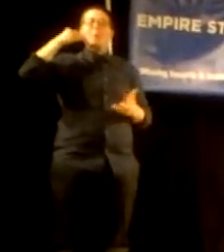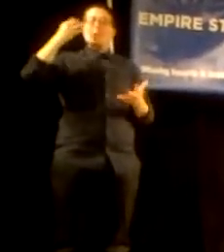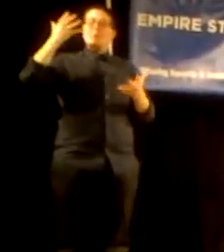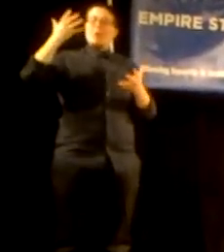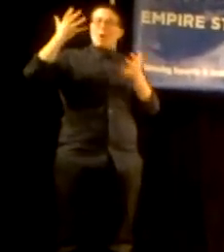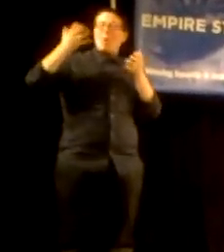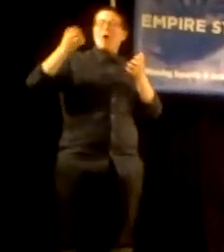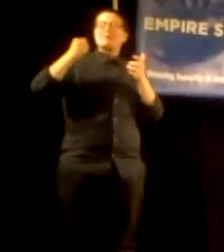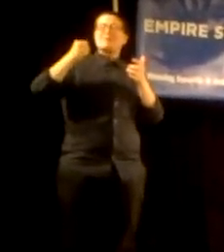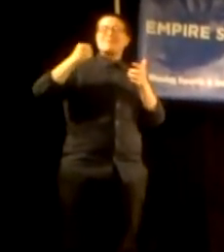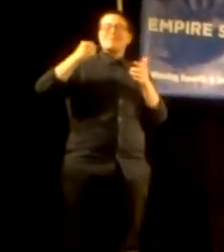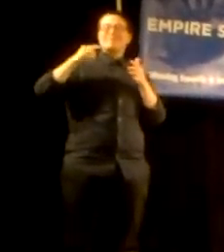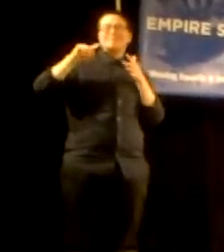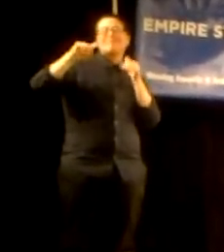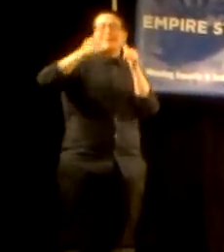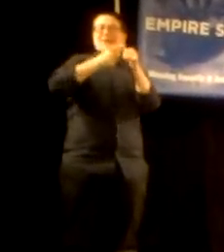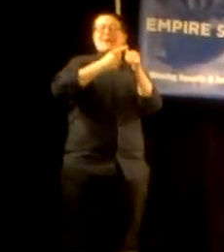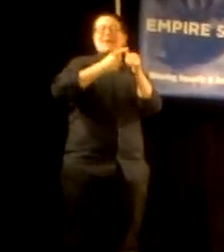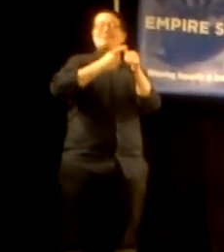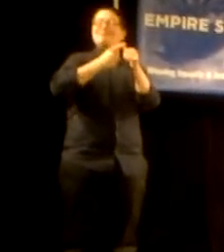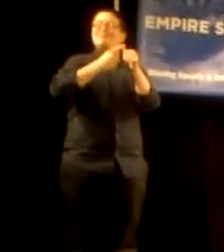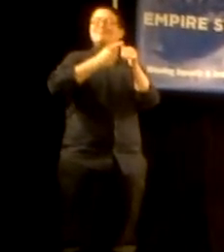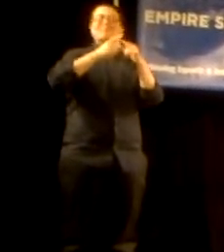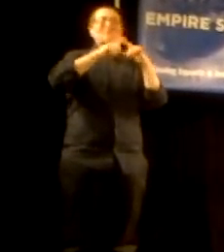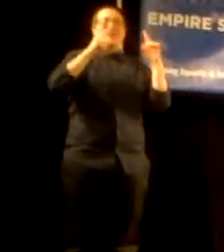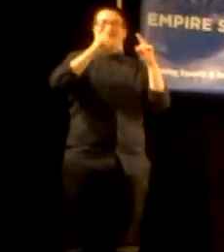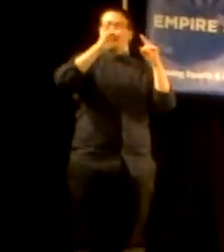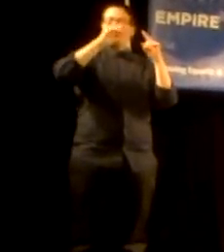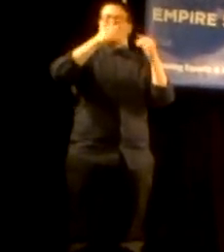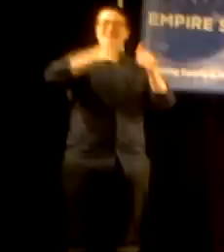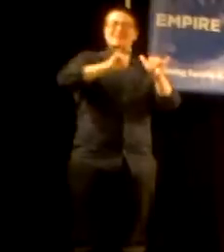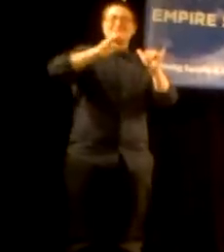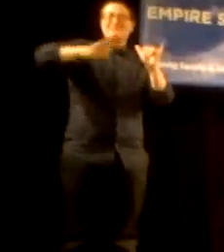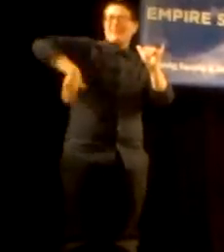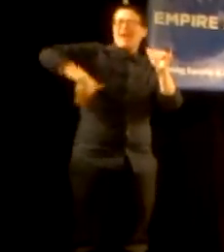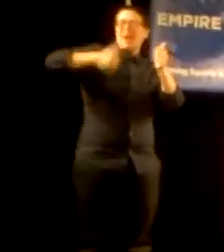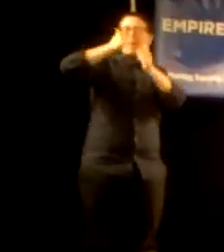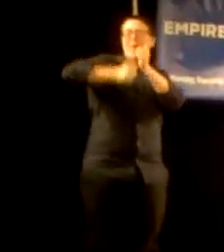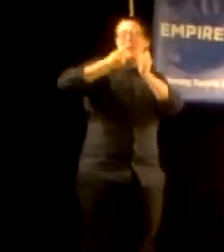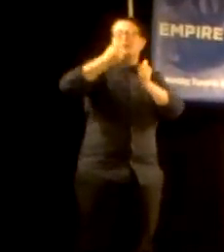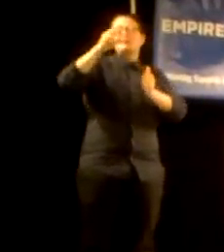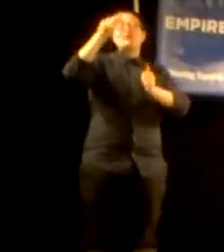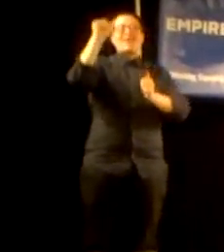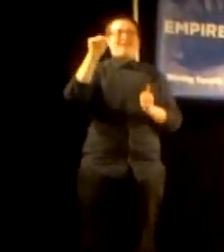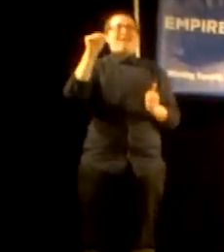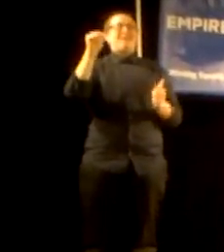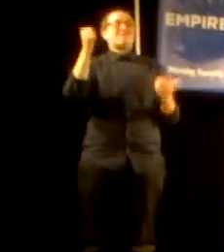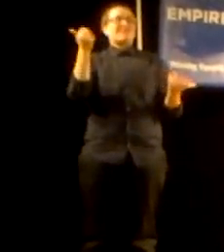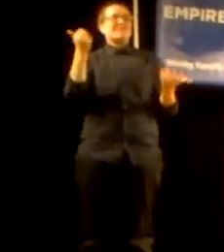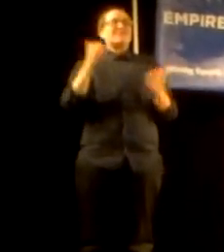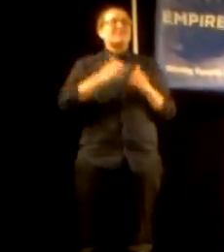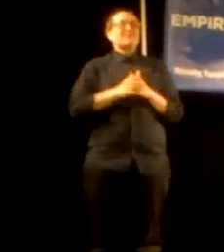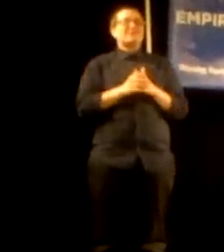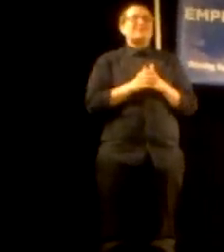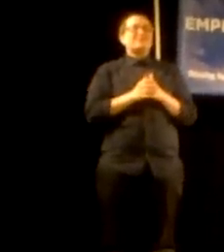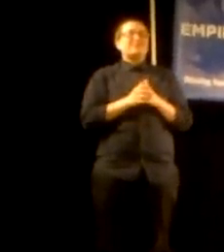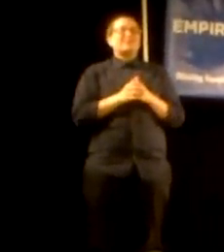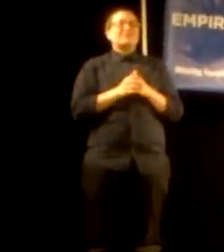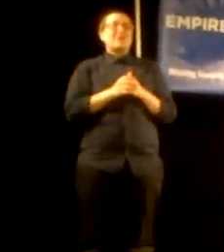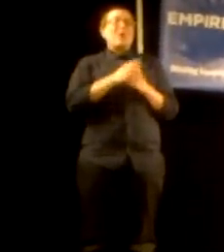forefront of human equality, has yet to pass gender into law. A recent study reported that a